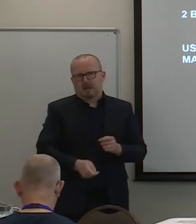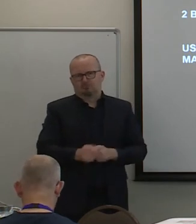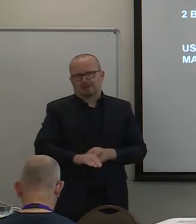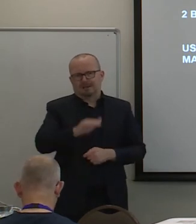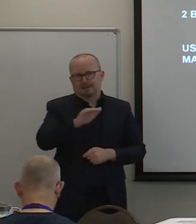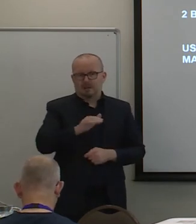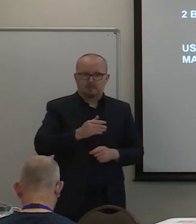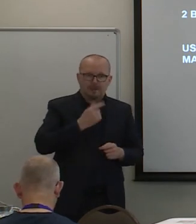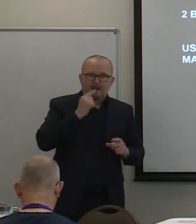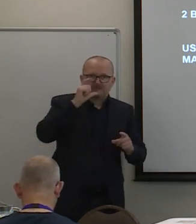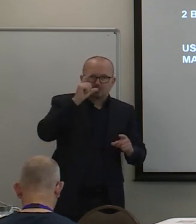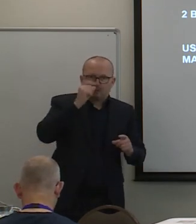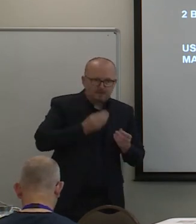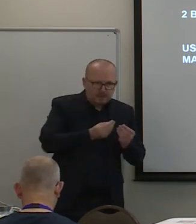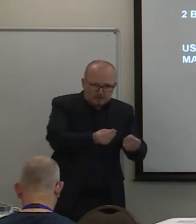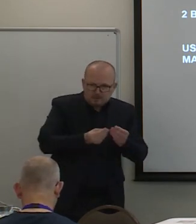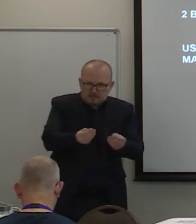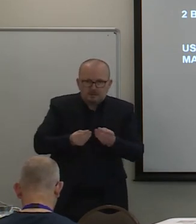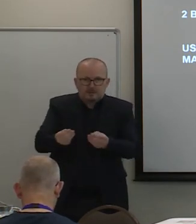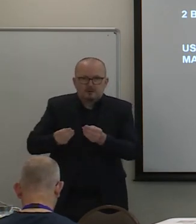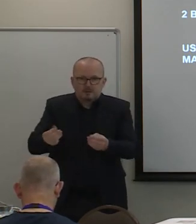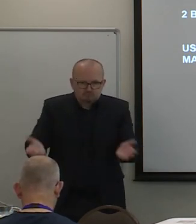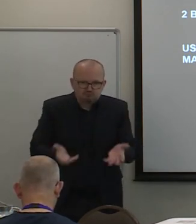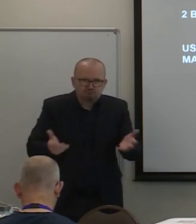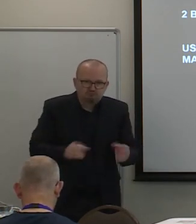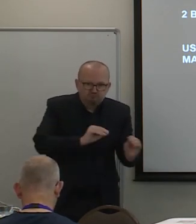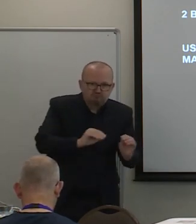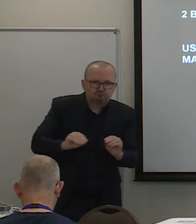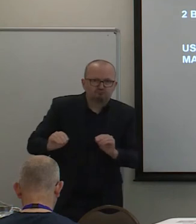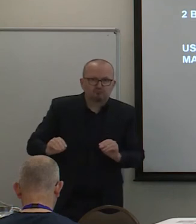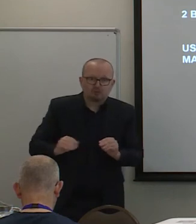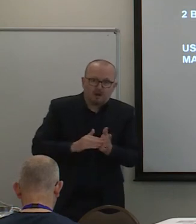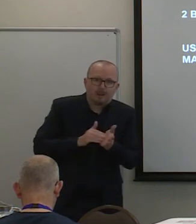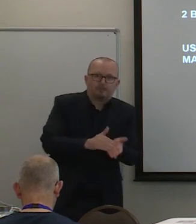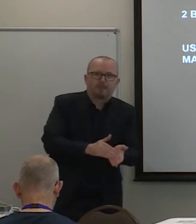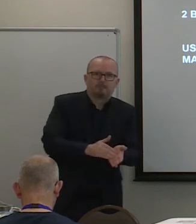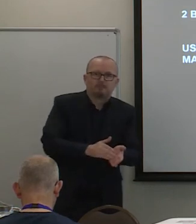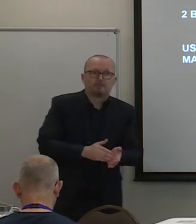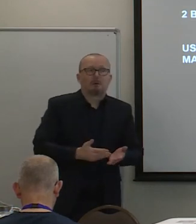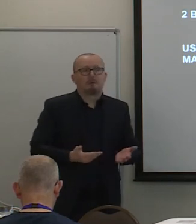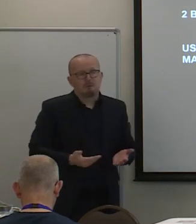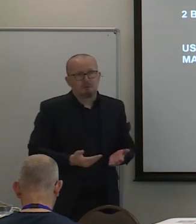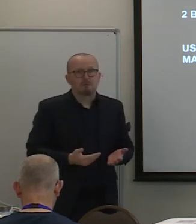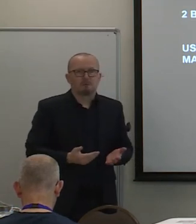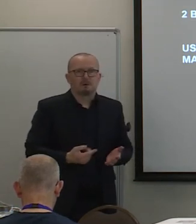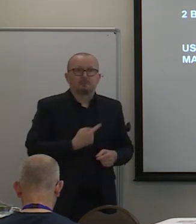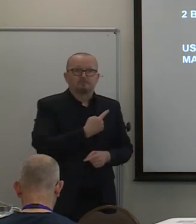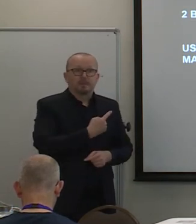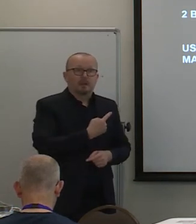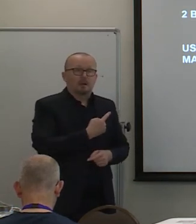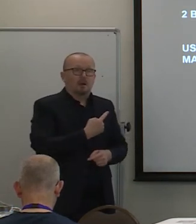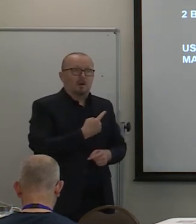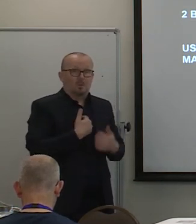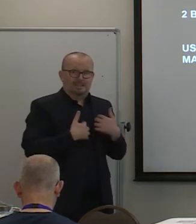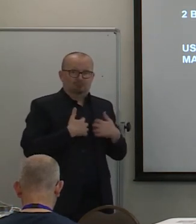as a vehicle to try and help them. Now, what interests me in that is not necessarily what it is that they're